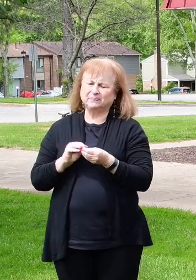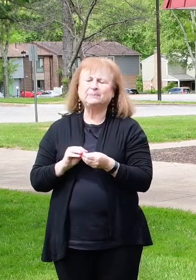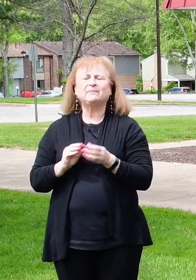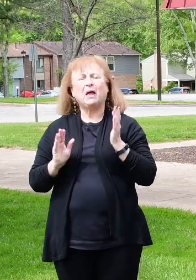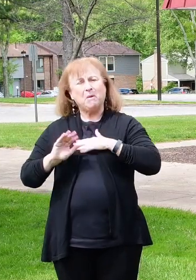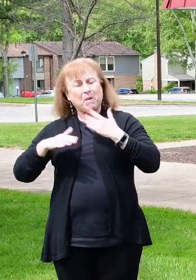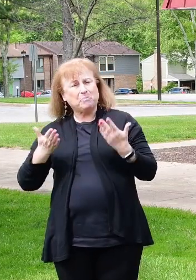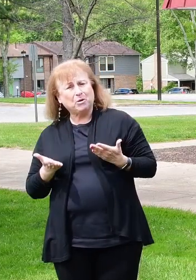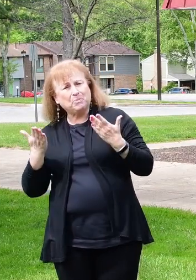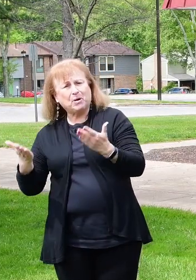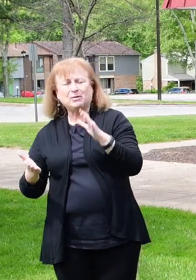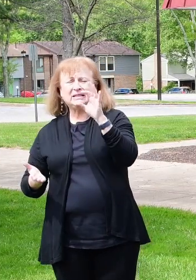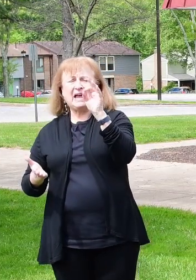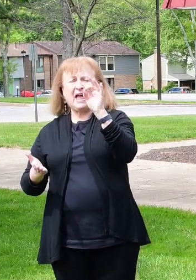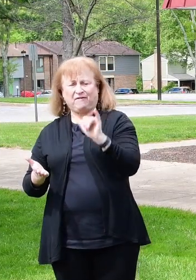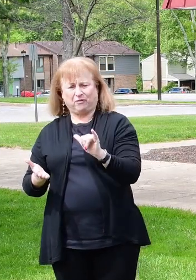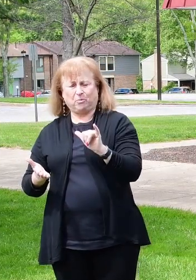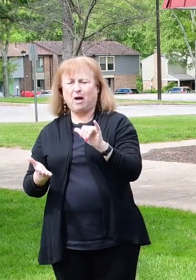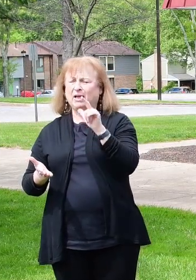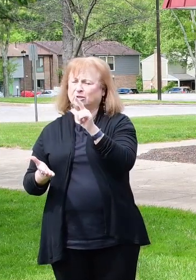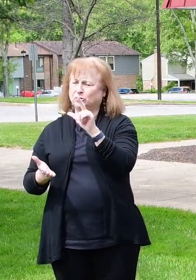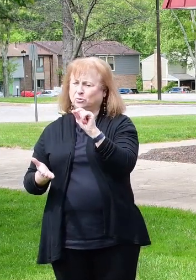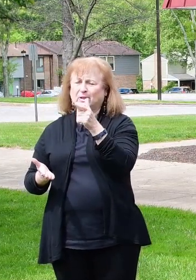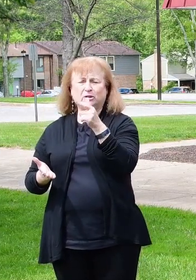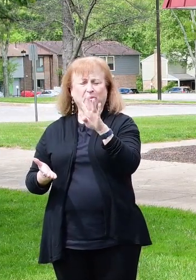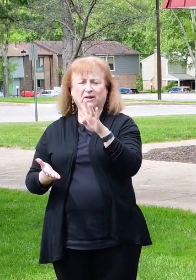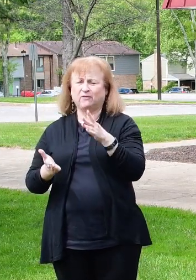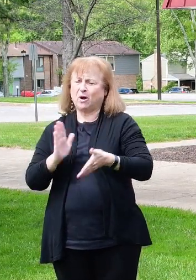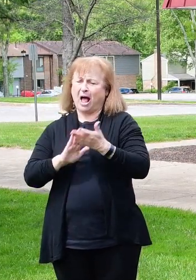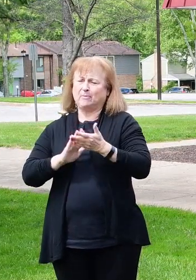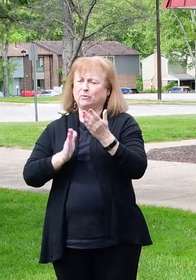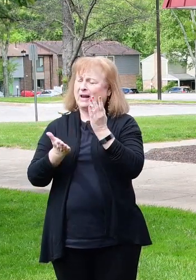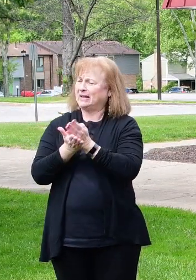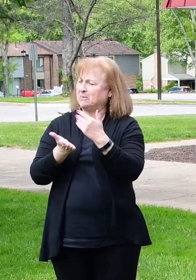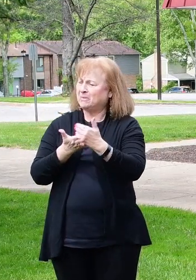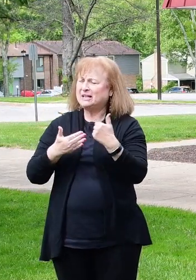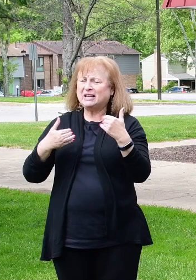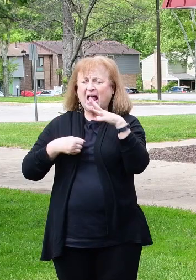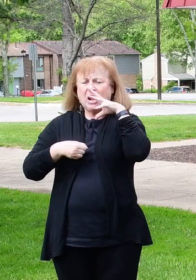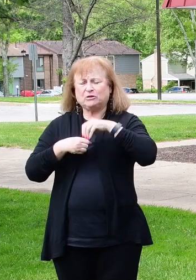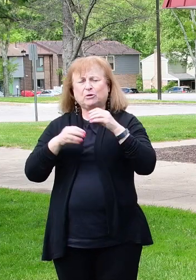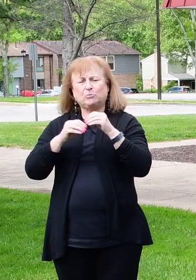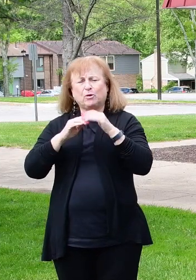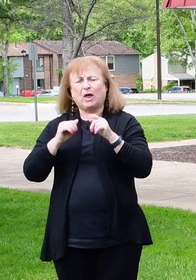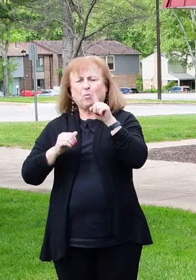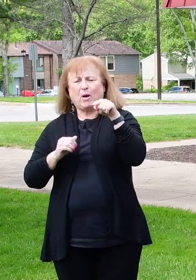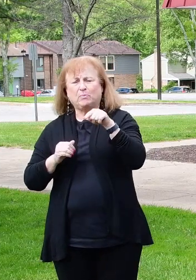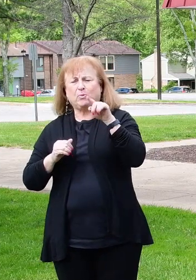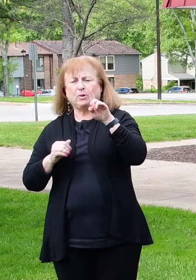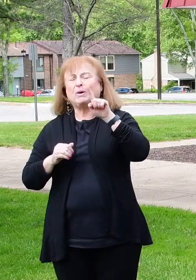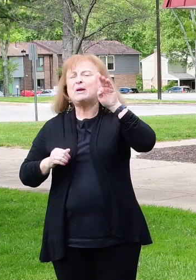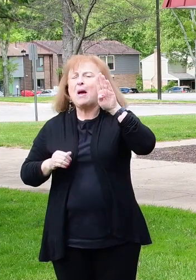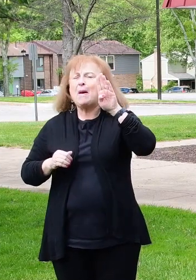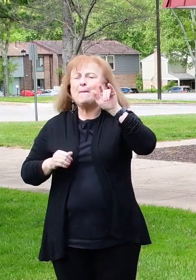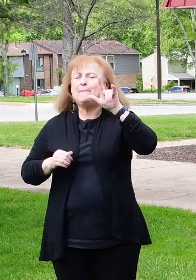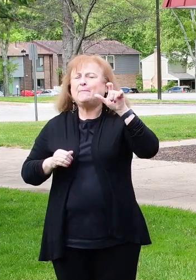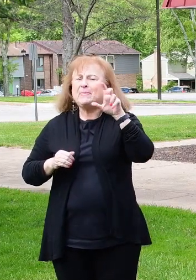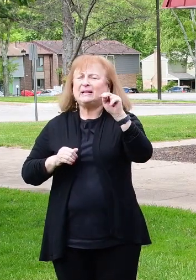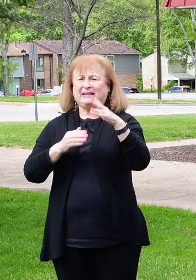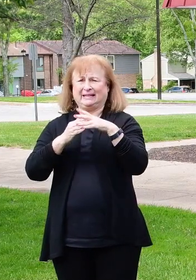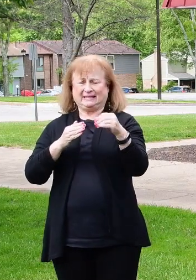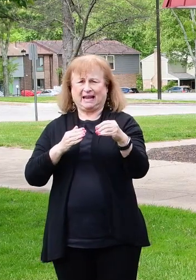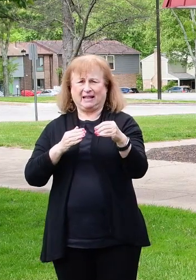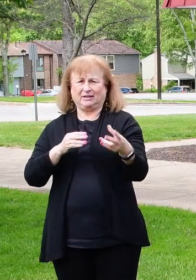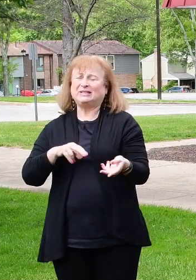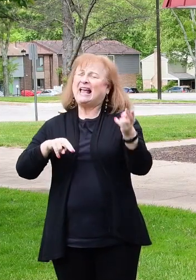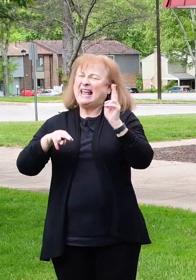My proposed FY 2024 operating budget contains over $1.1 billion,